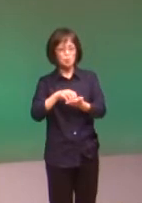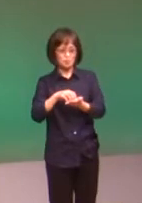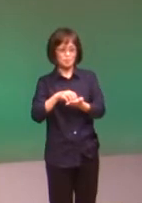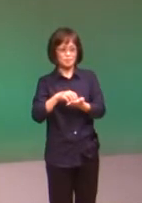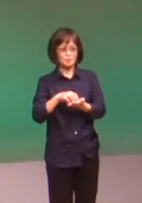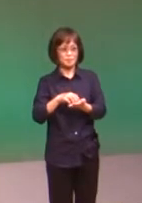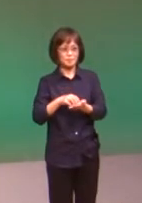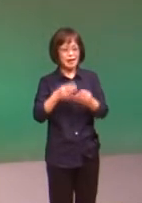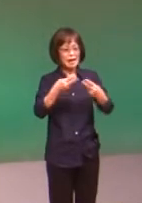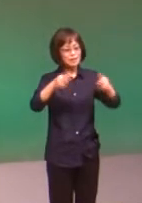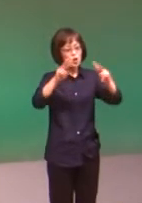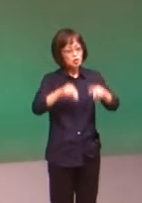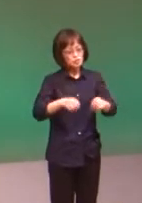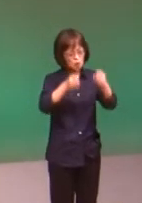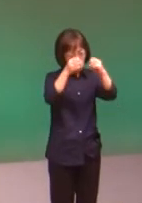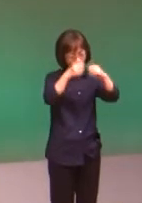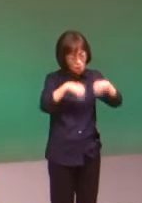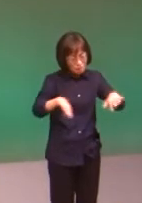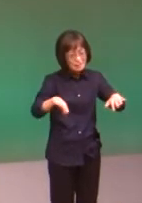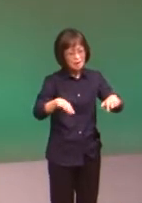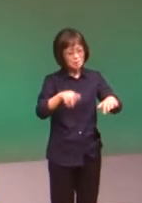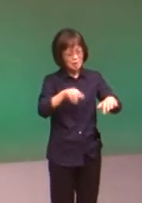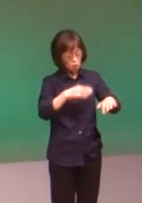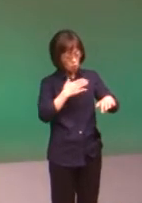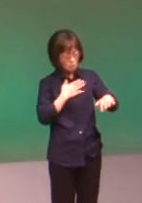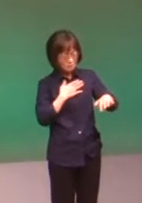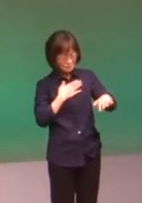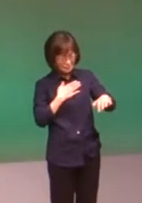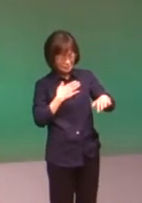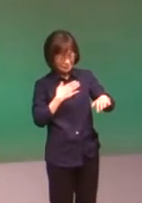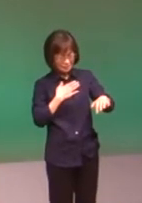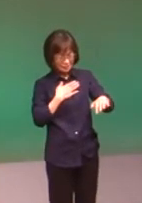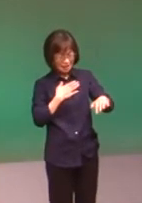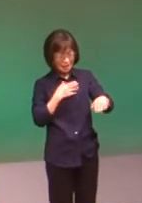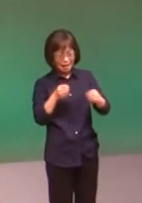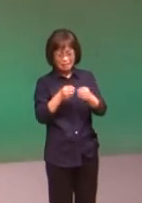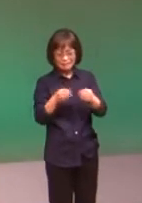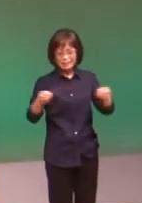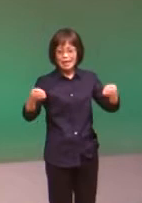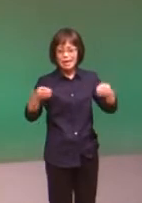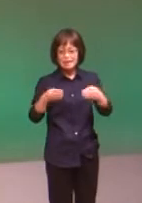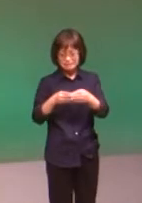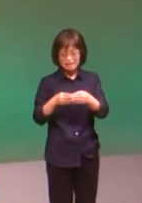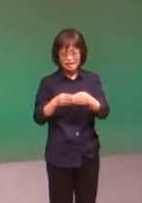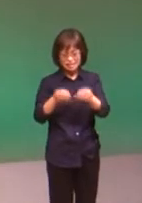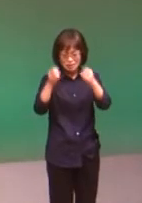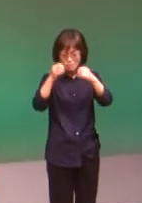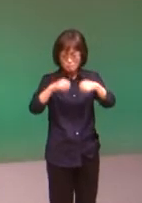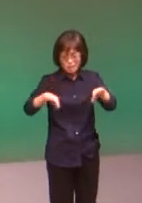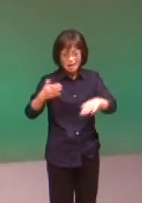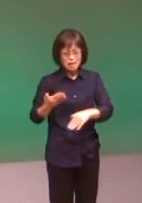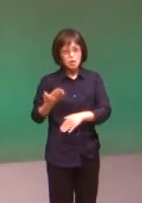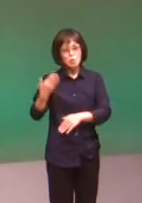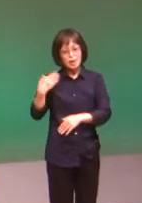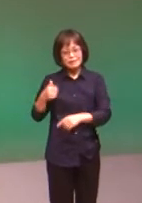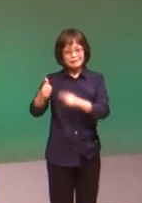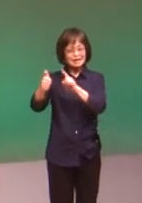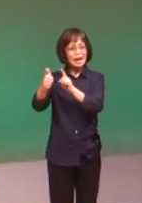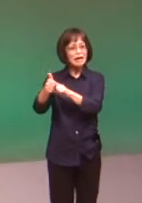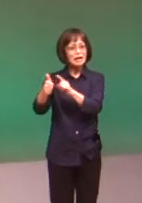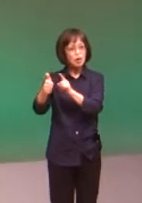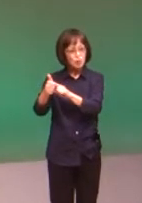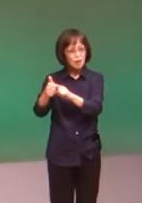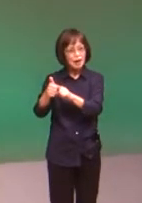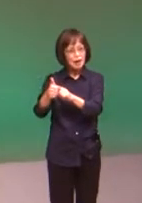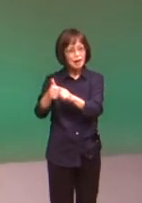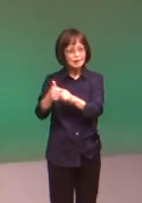After learning of the bombing of Hiroshima, even before the second bomb had been dropped on Nagasaki,